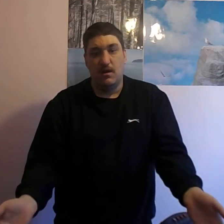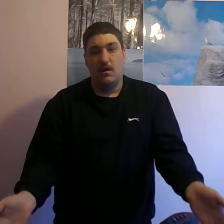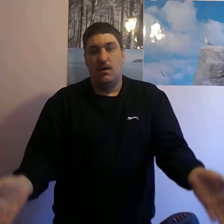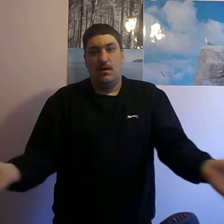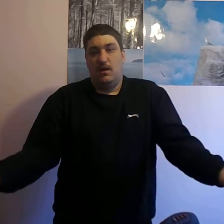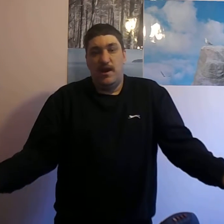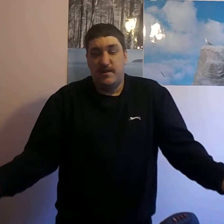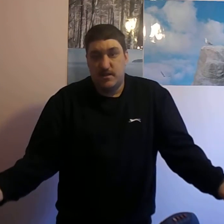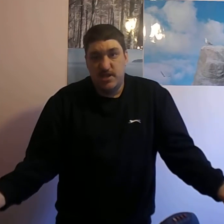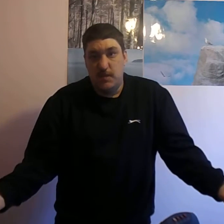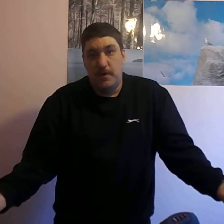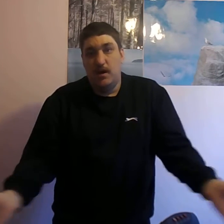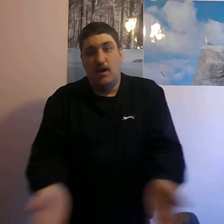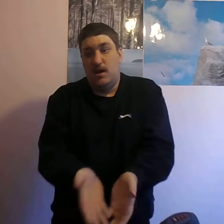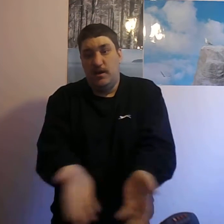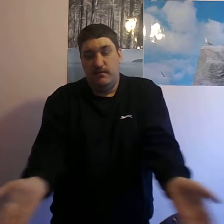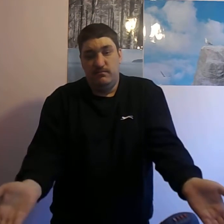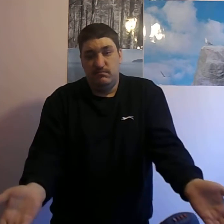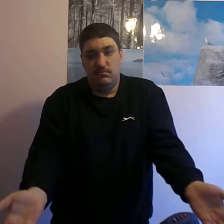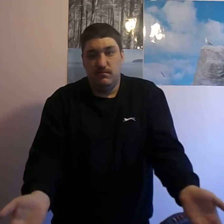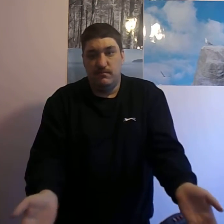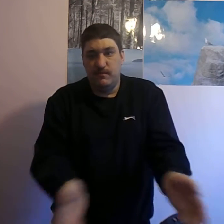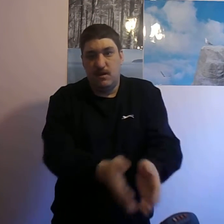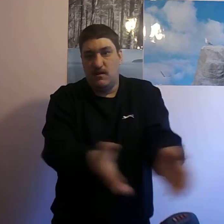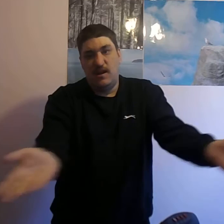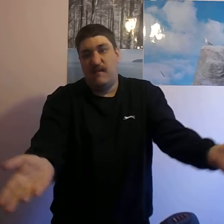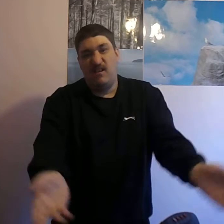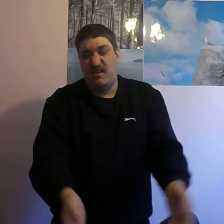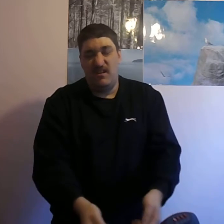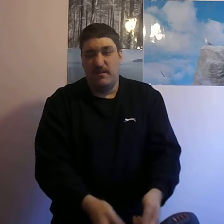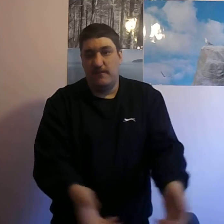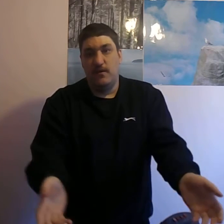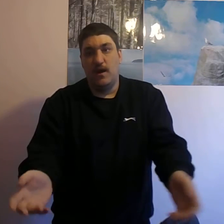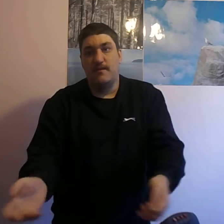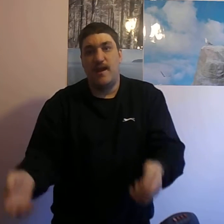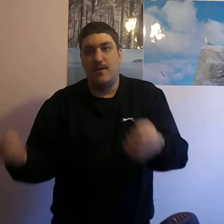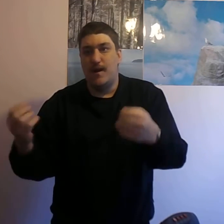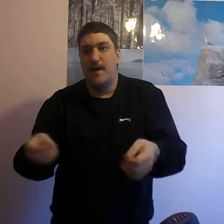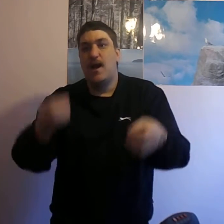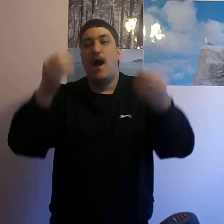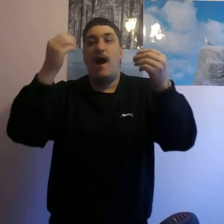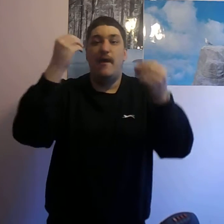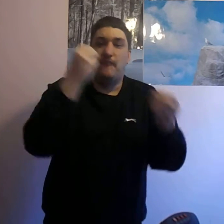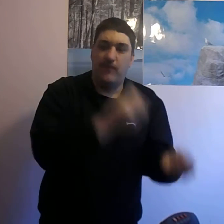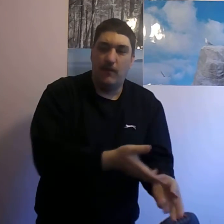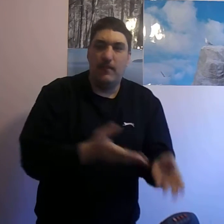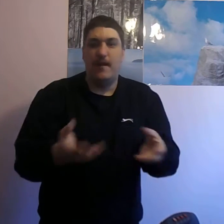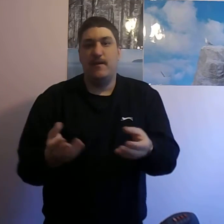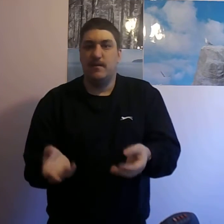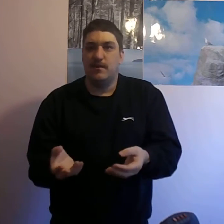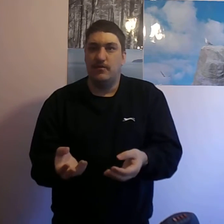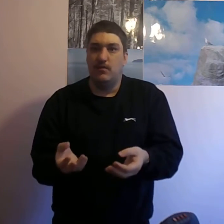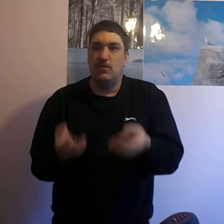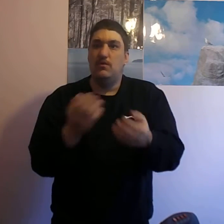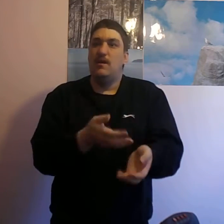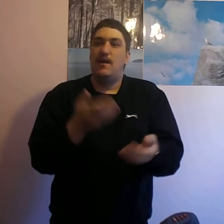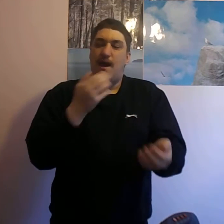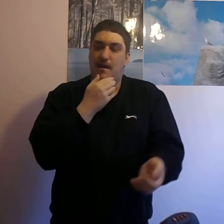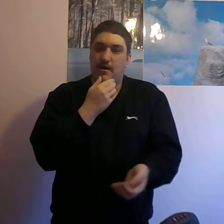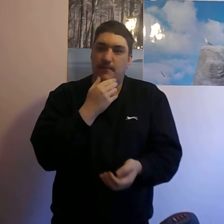it's cheaper, and Caroline only has a few lines anyway, And then from that they suddenly thought, well, hang on a minute,